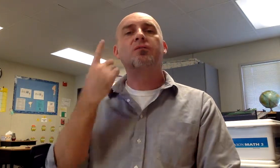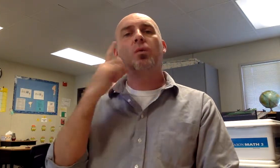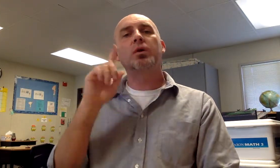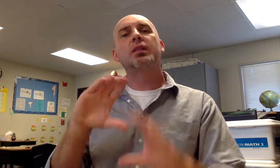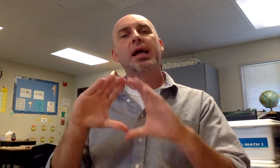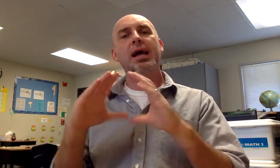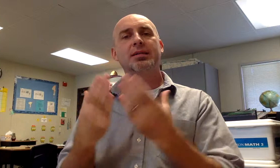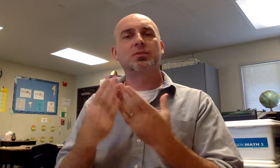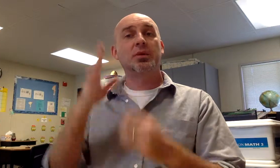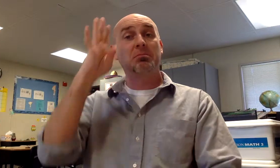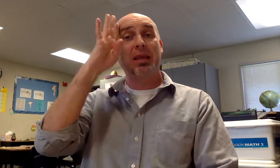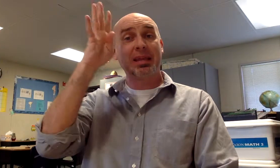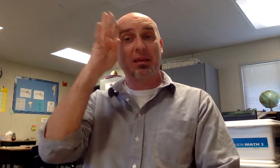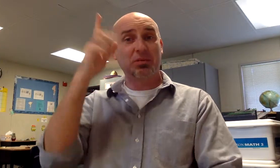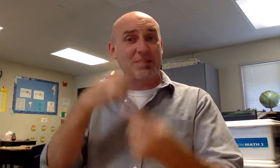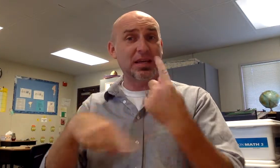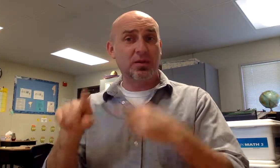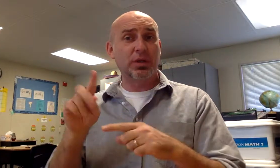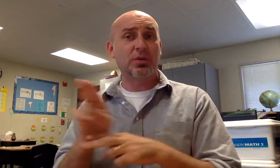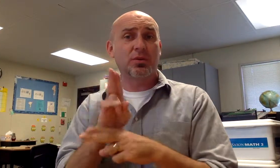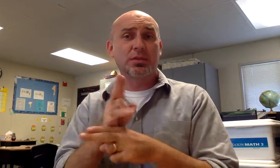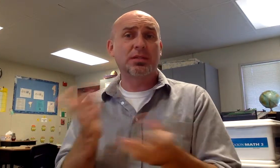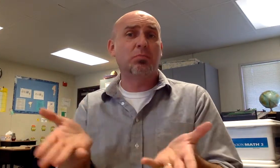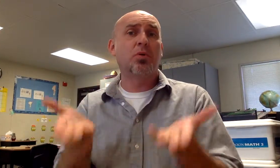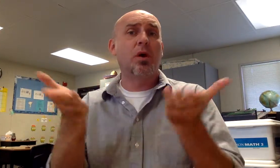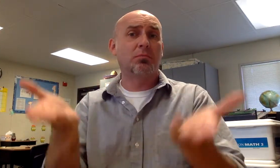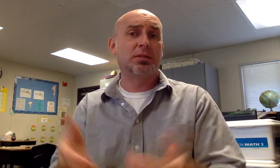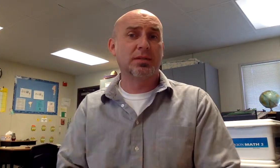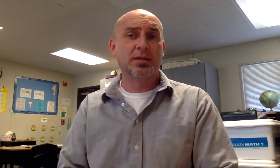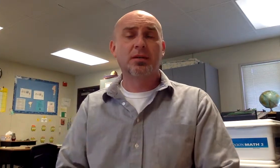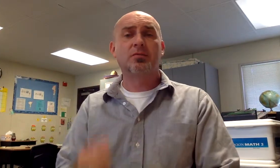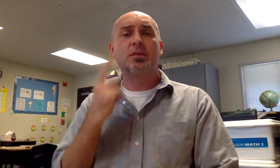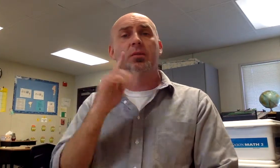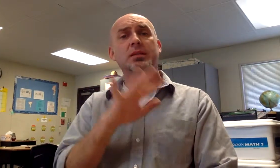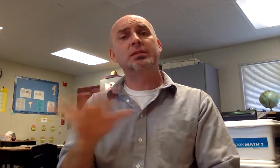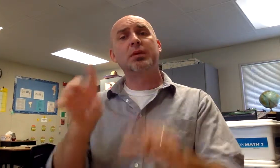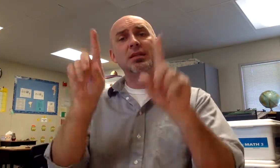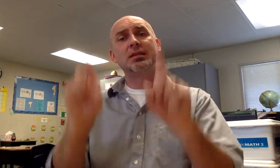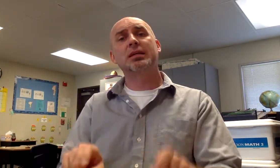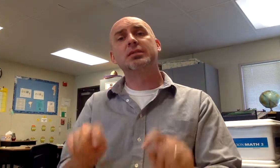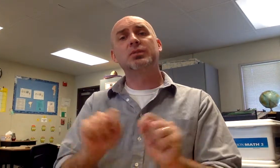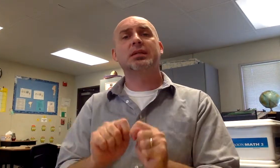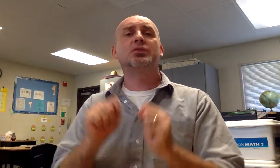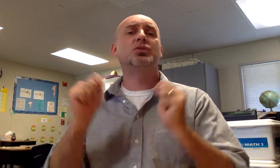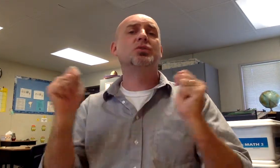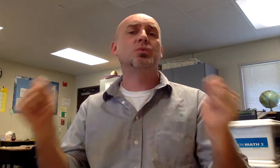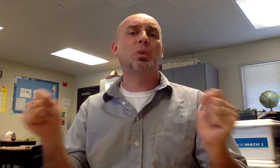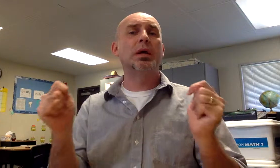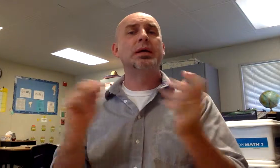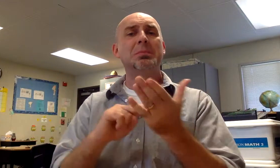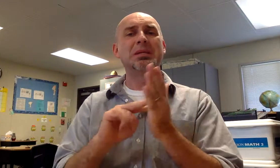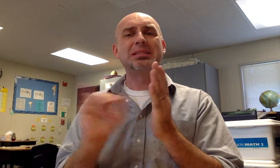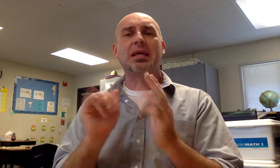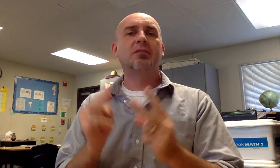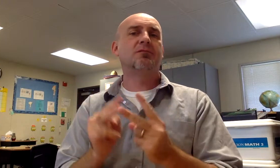For class, we made up a sign that we could use as a prompt for them on the spelling test. Like 2 means like